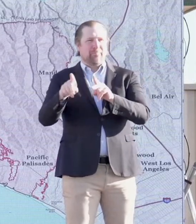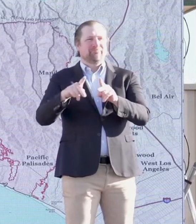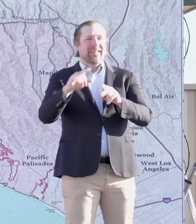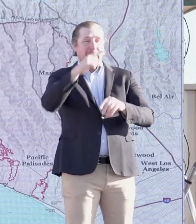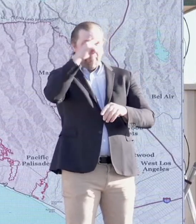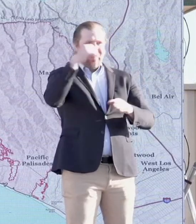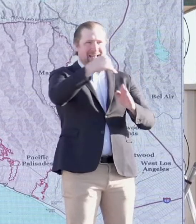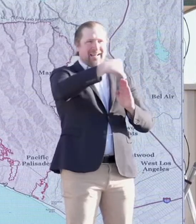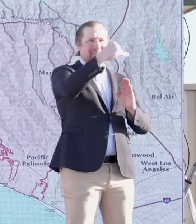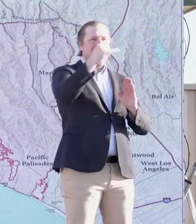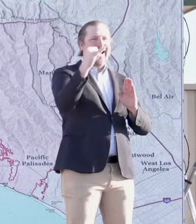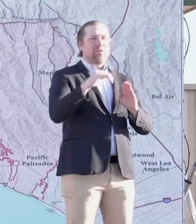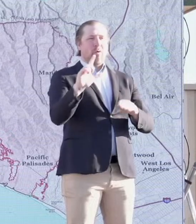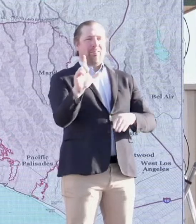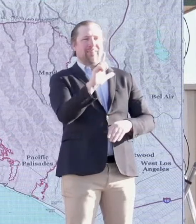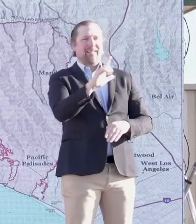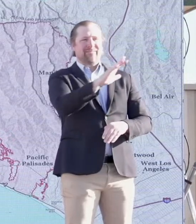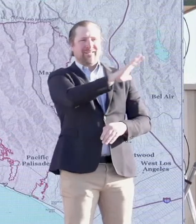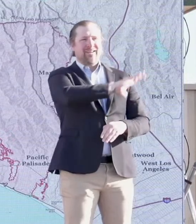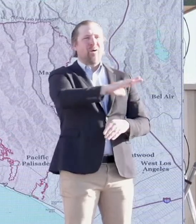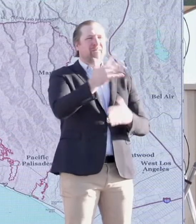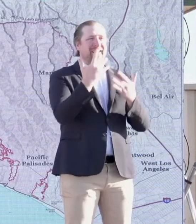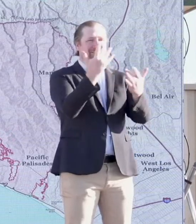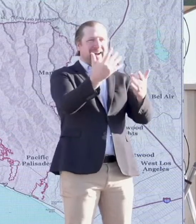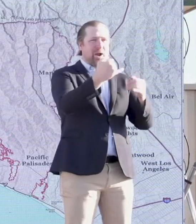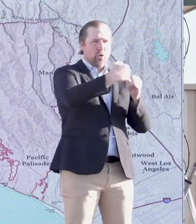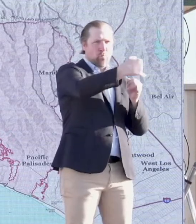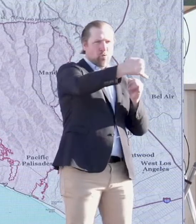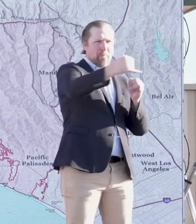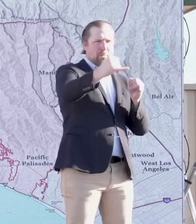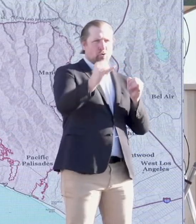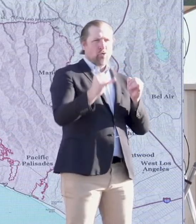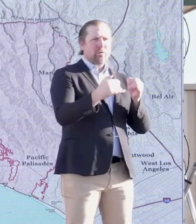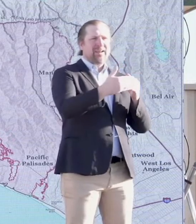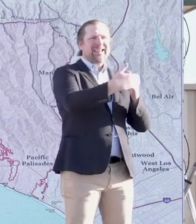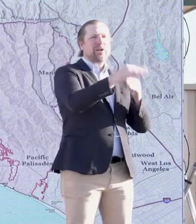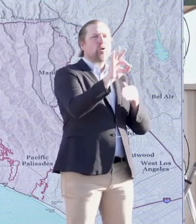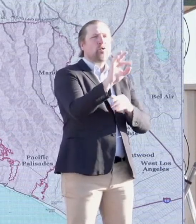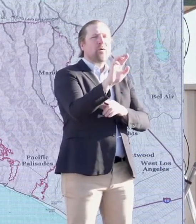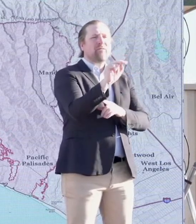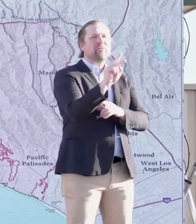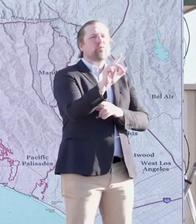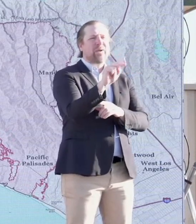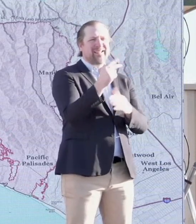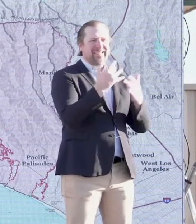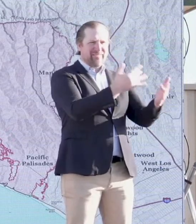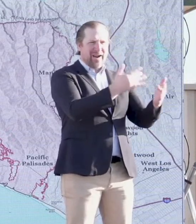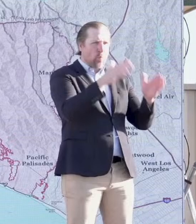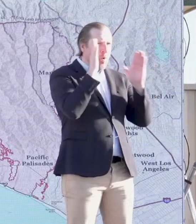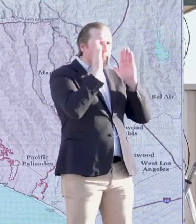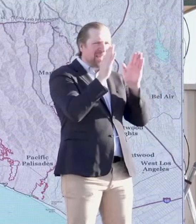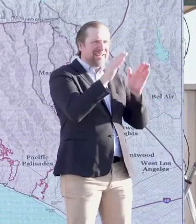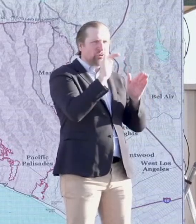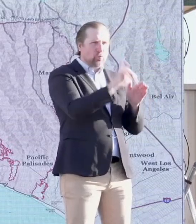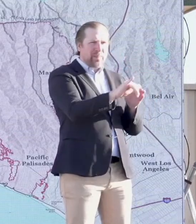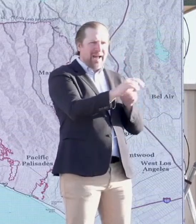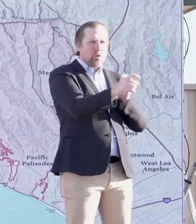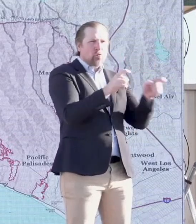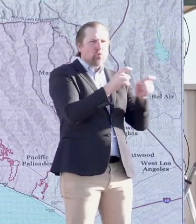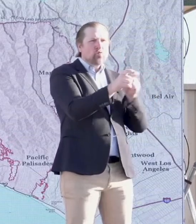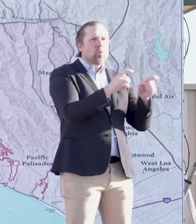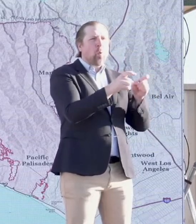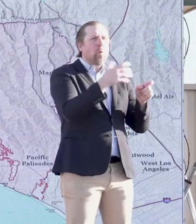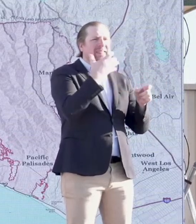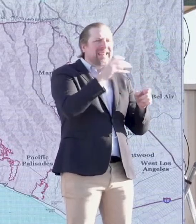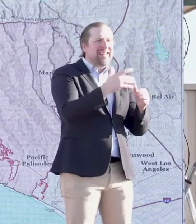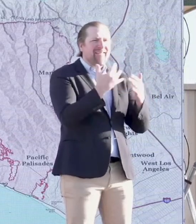you see on the map on the far left of the fire perimeter, it's butted up against the Franklin fire. We're still keeping an eye on that and tactical patrolling and take care of any isolated heat